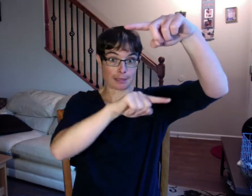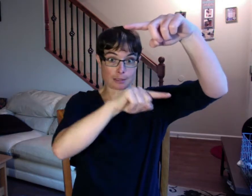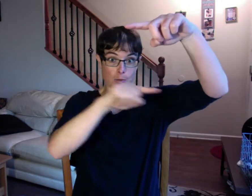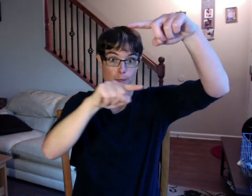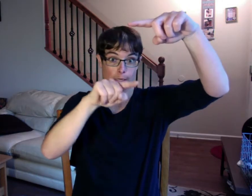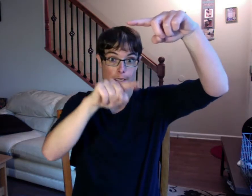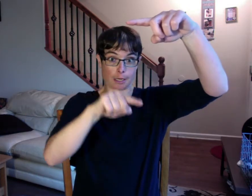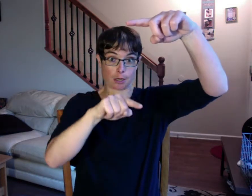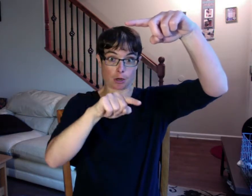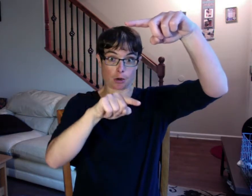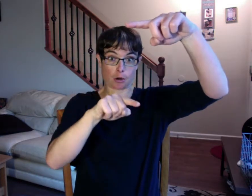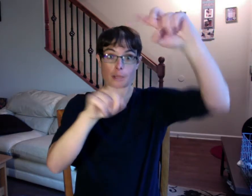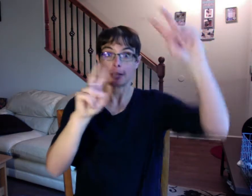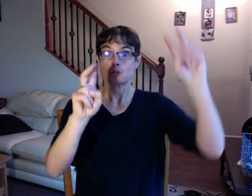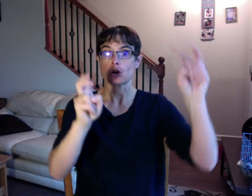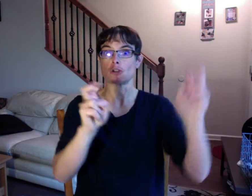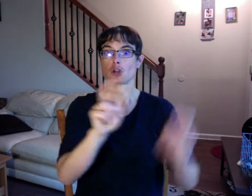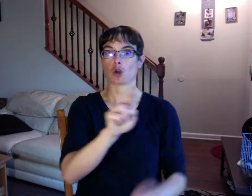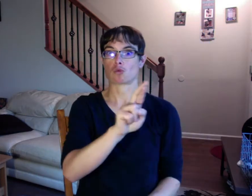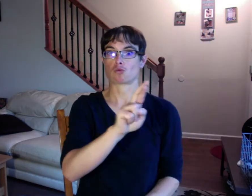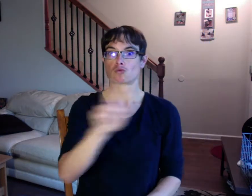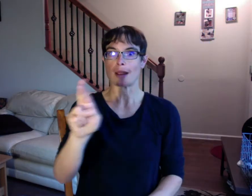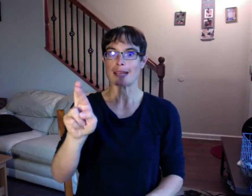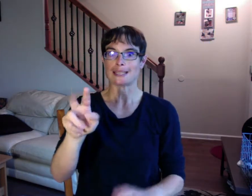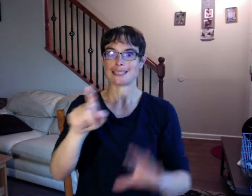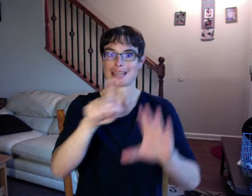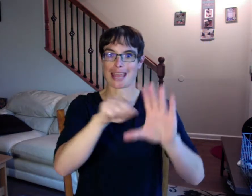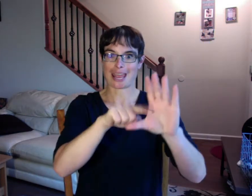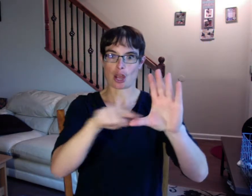90-degree angle. Okay.